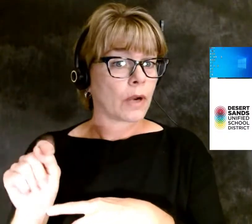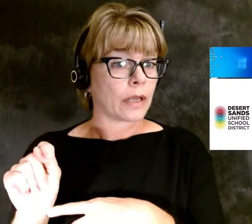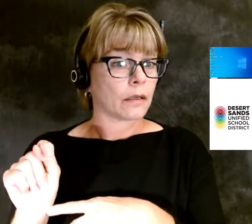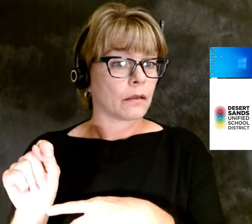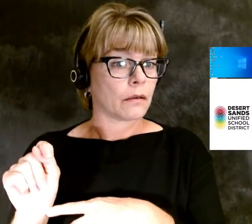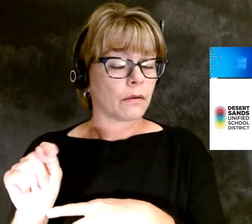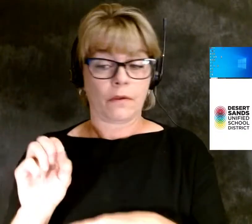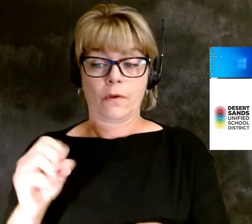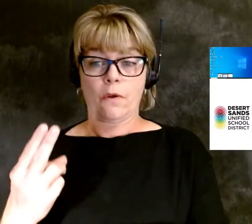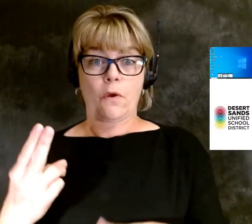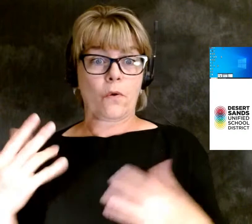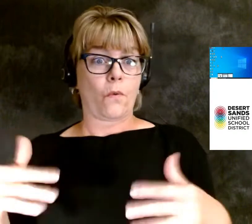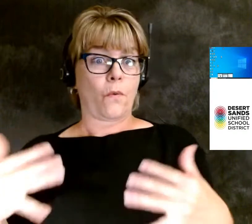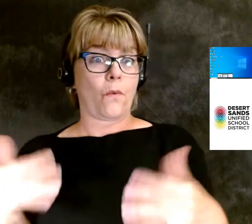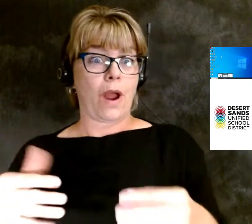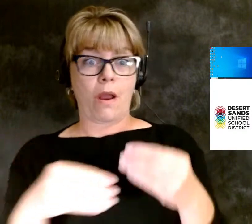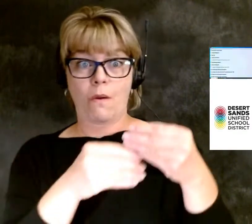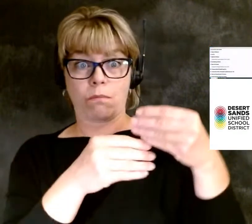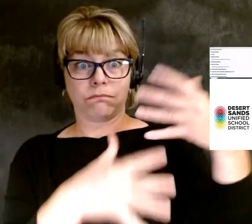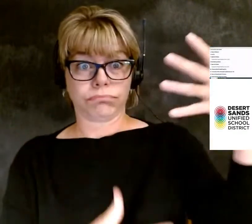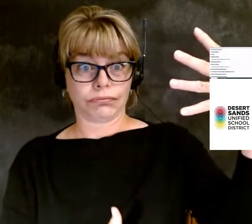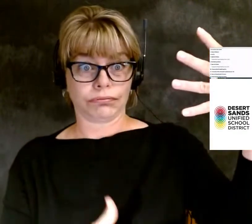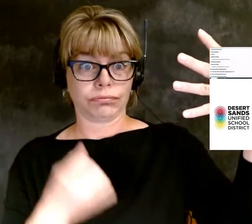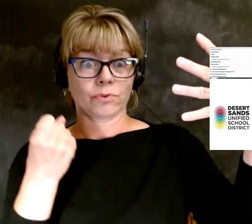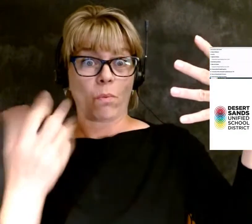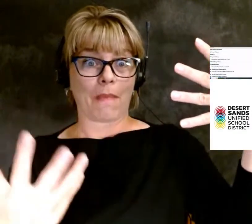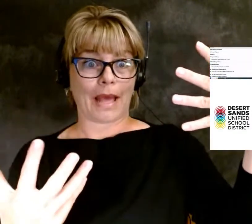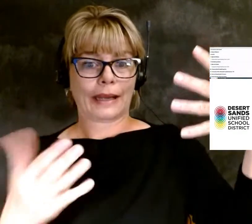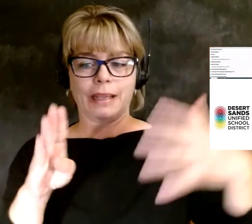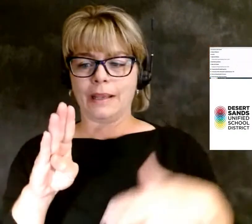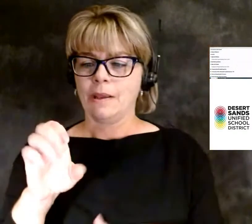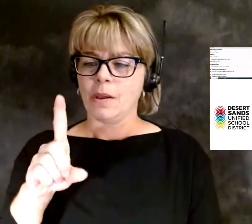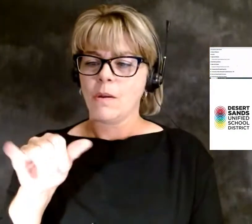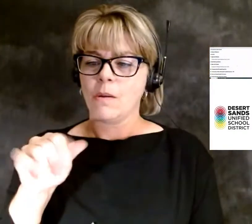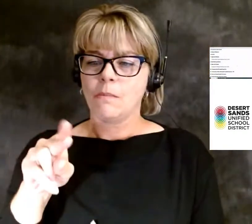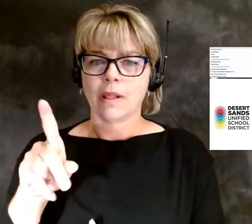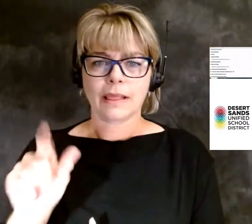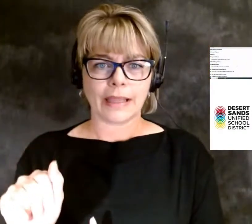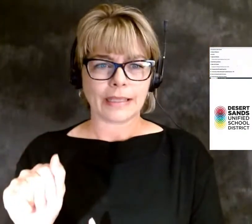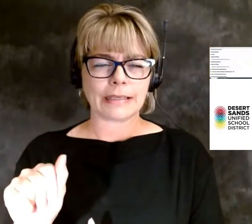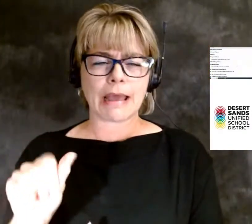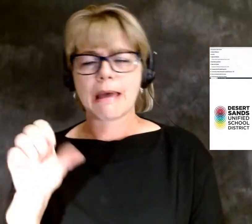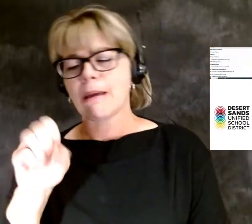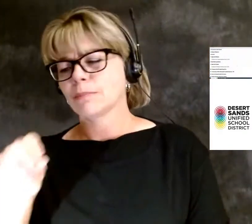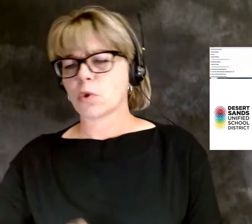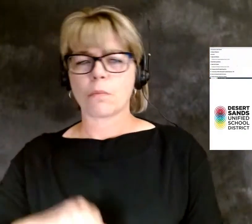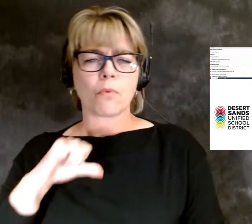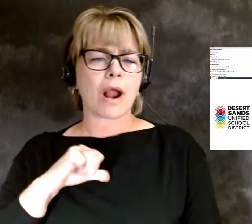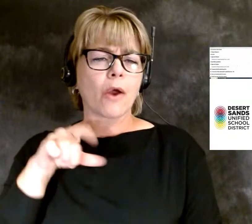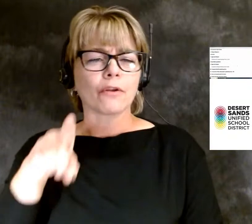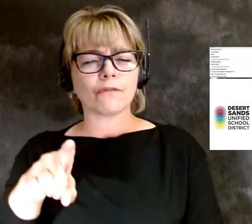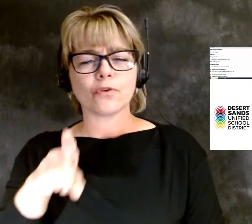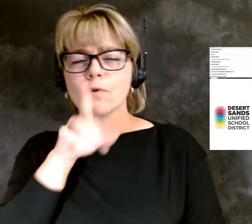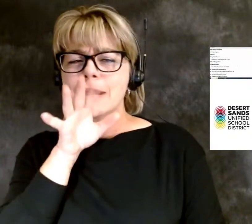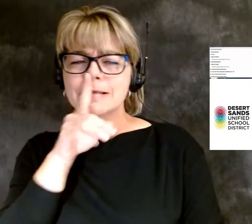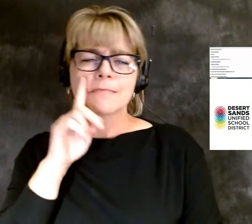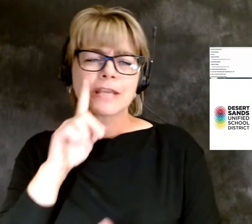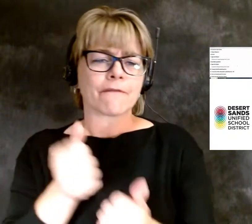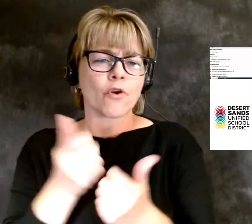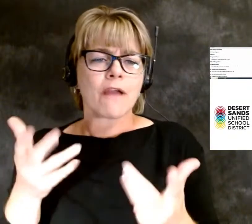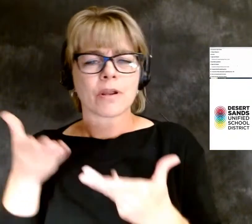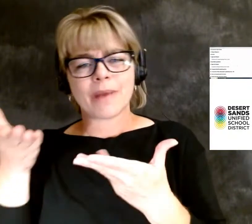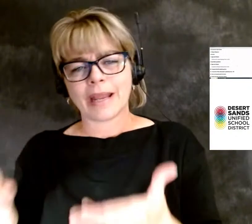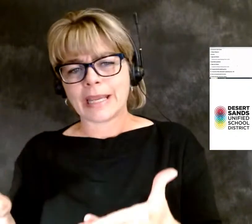Oh, wow, so many. I think I'll go in reverse order here. Belinda, Montserrat, I mean, I'm so proud of you. I know I speak for everybody up here. What